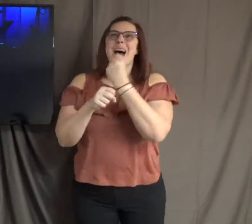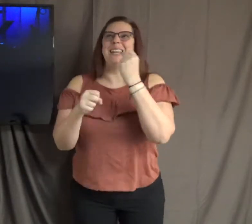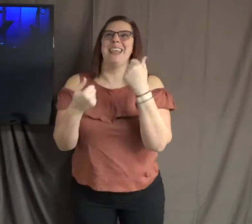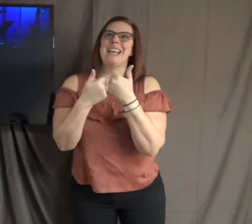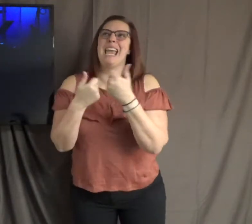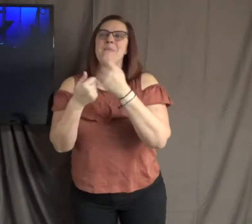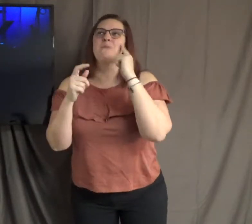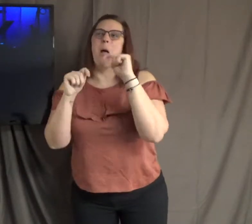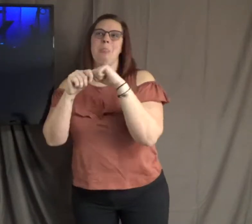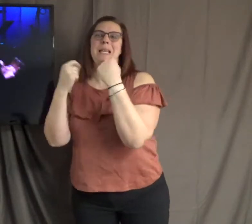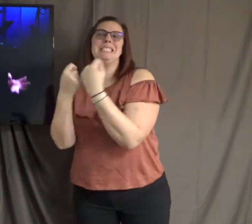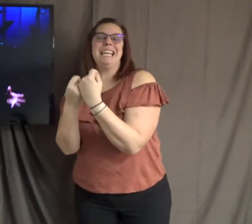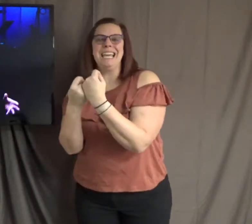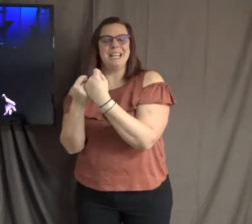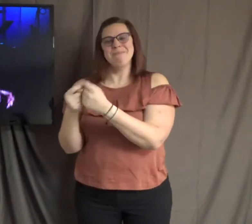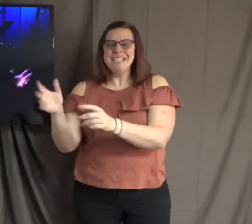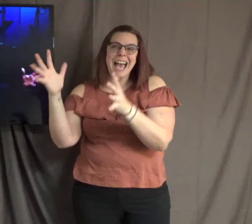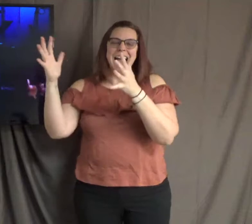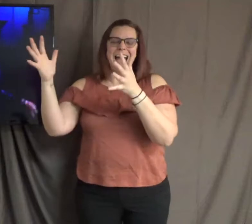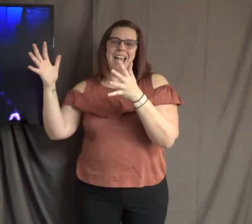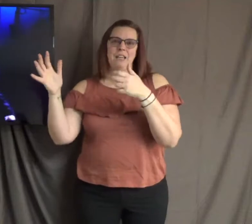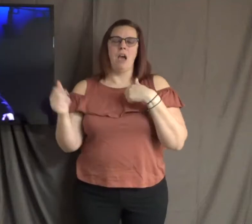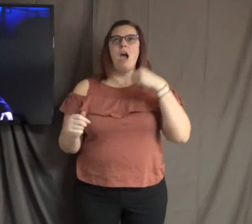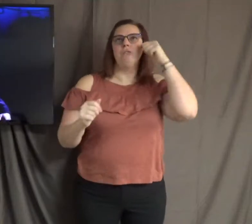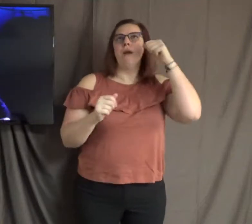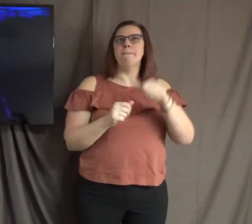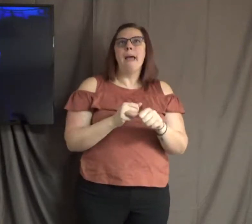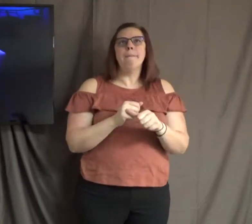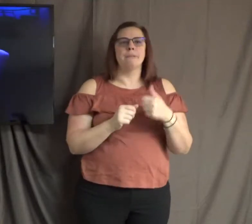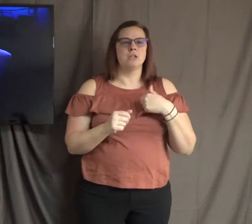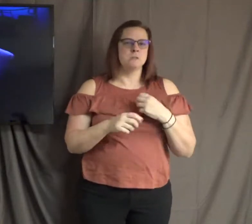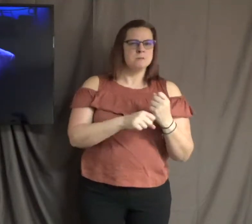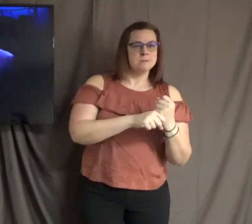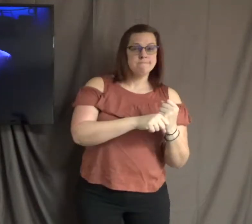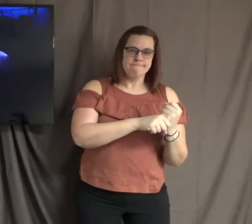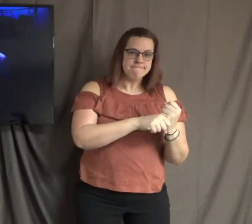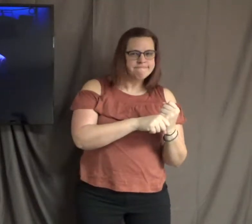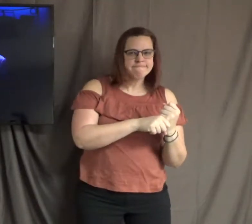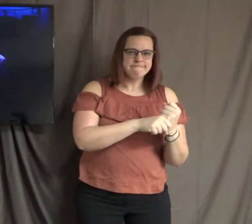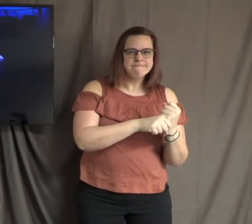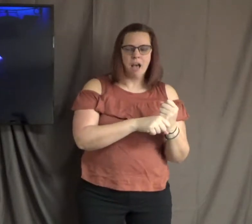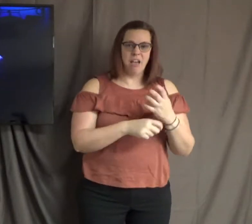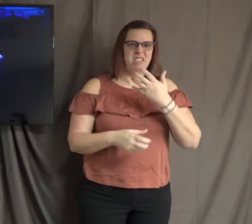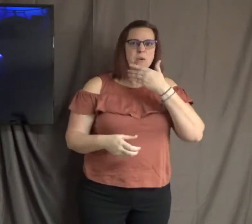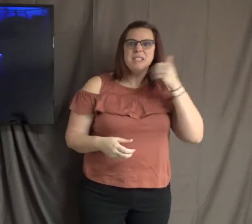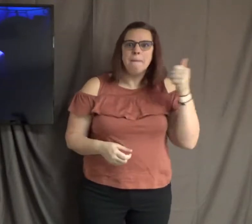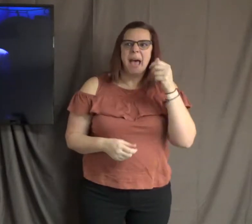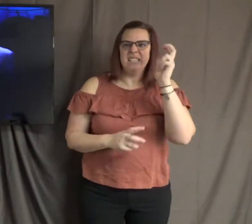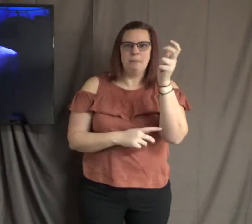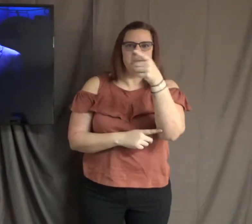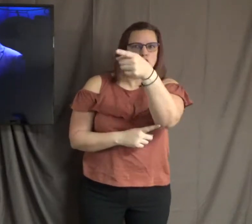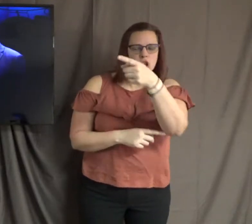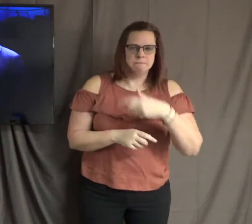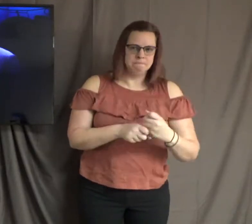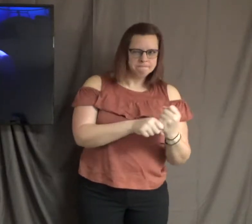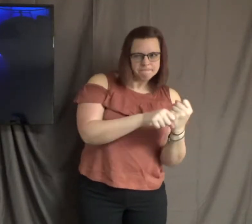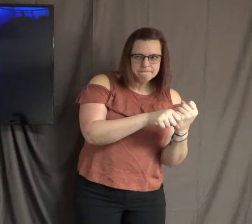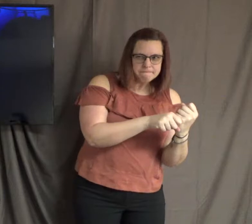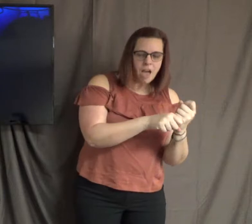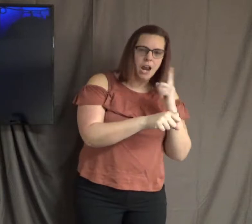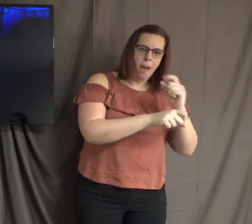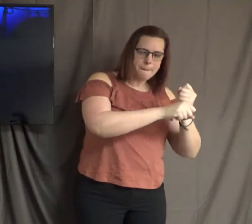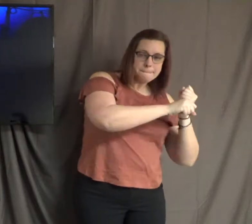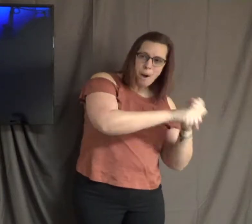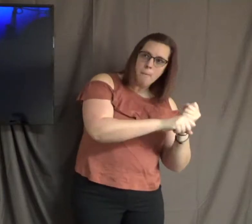facing the best pitcher in a tournament and getting the only hit in the game. I bounced it right over the first baseman's